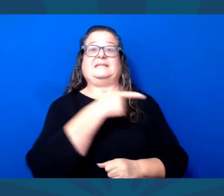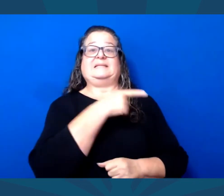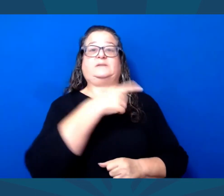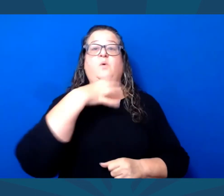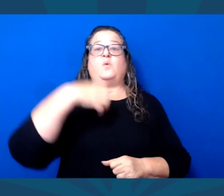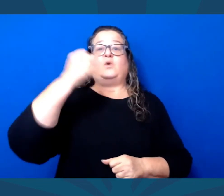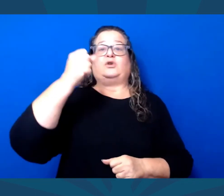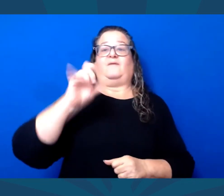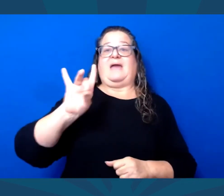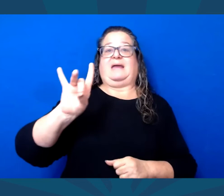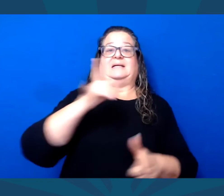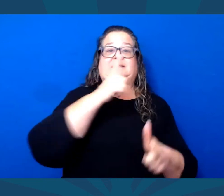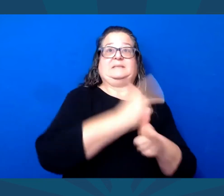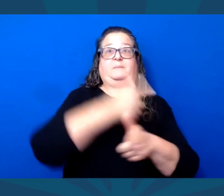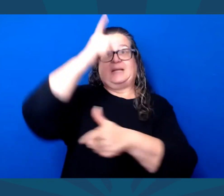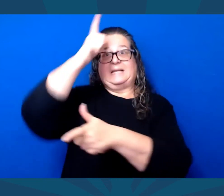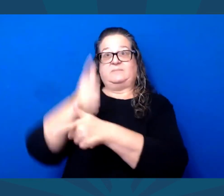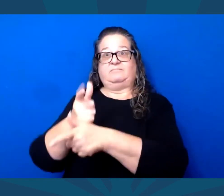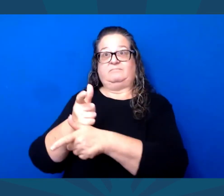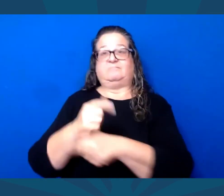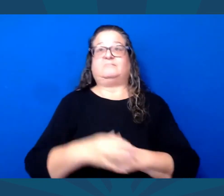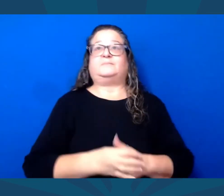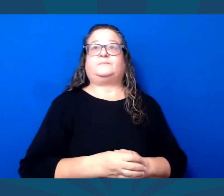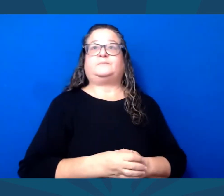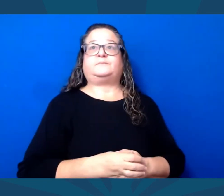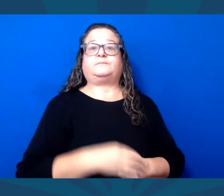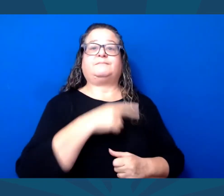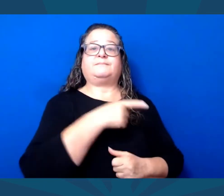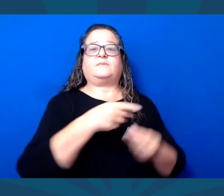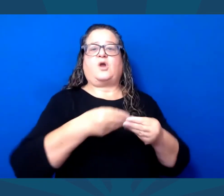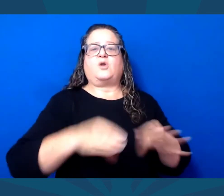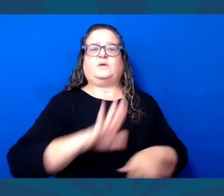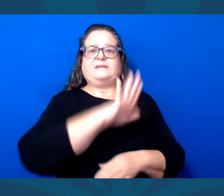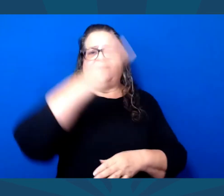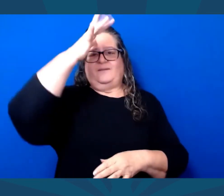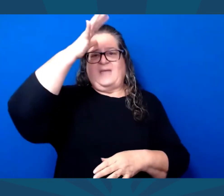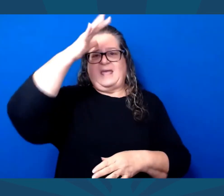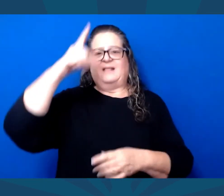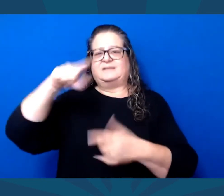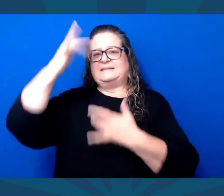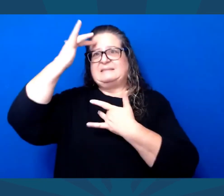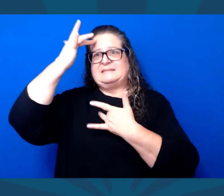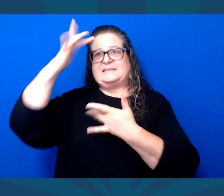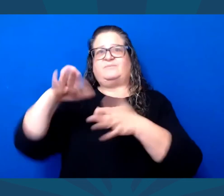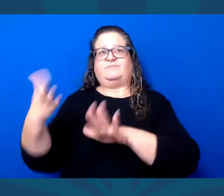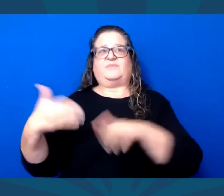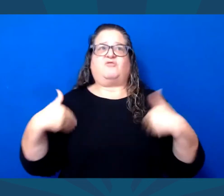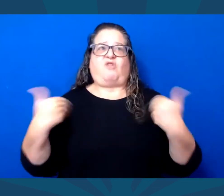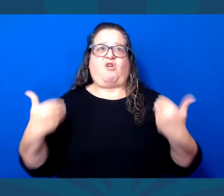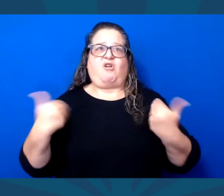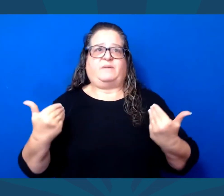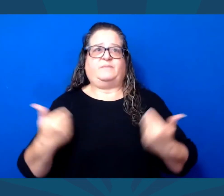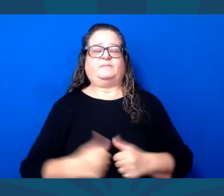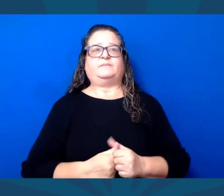Wesley, the oldest of 8, lost his father to illness at an early age and